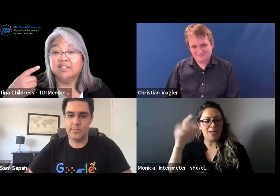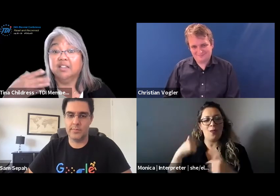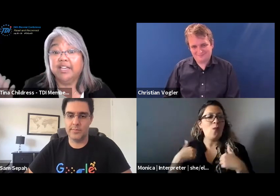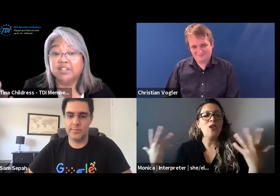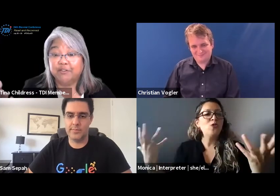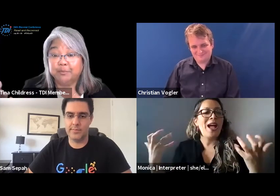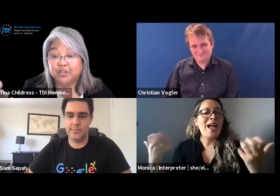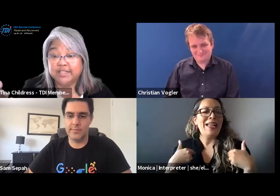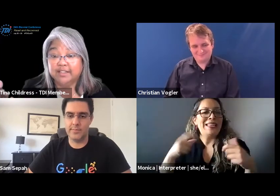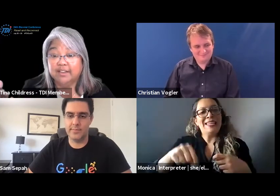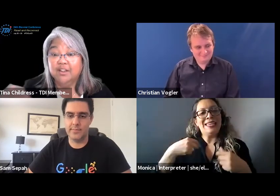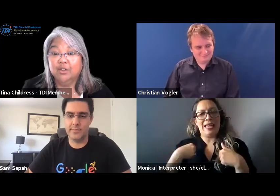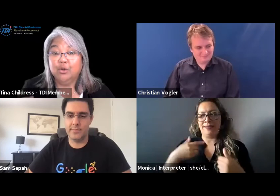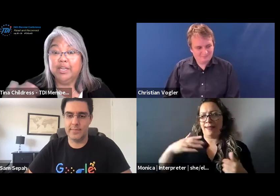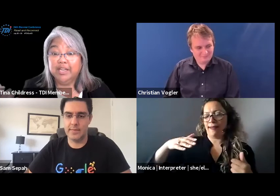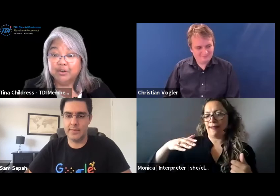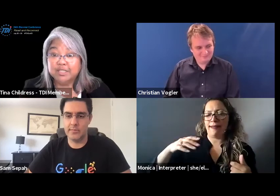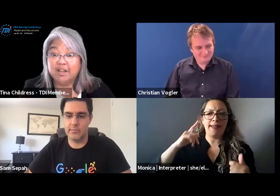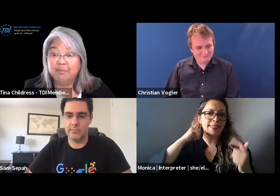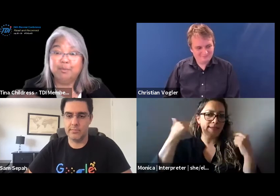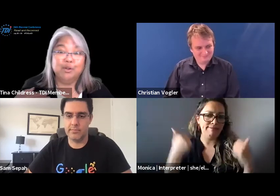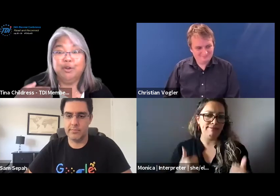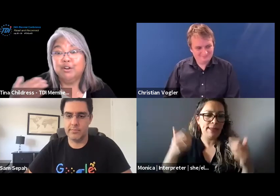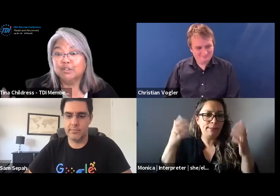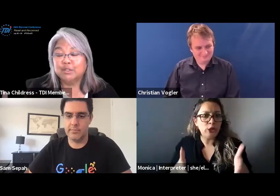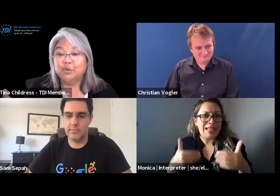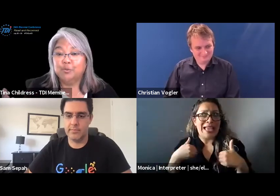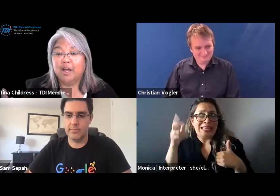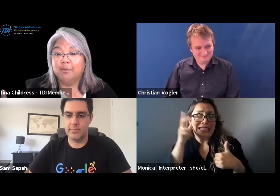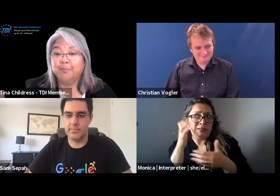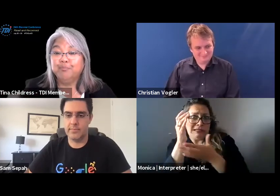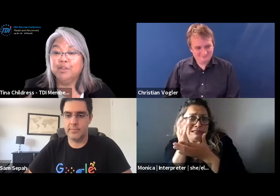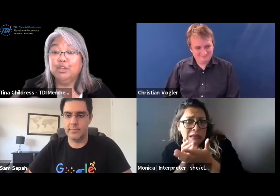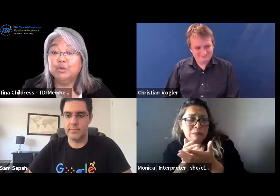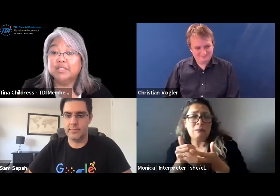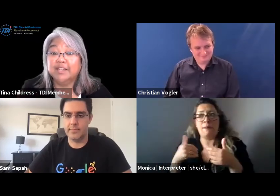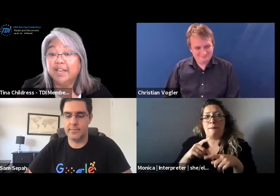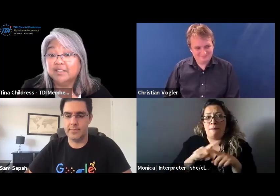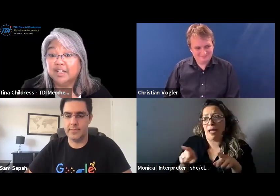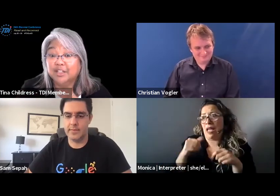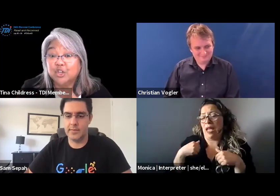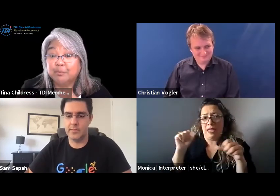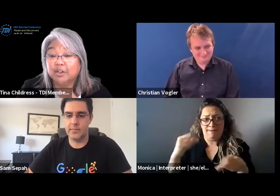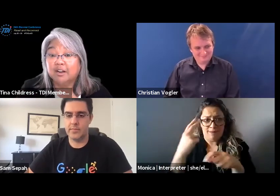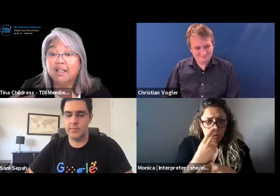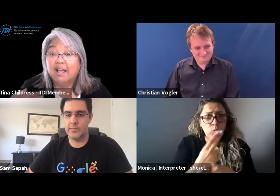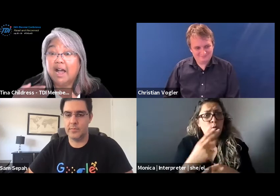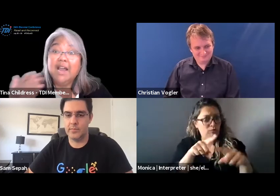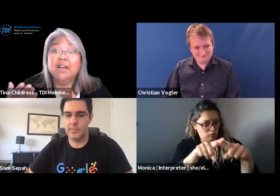a late deafened person who can hear some, but who can also use an ASL interpreter? I have